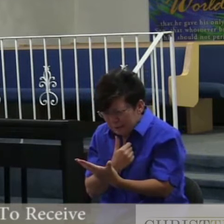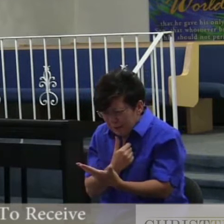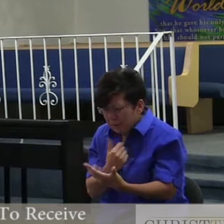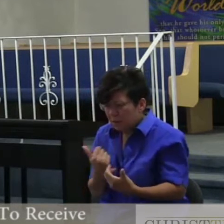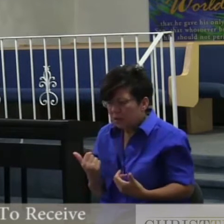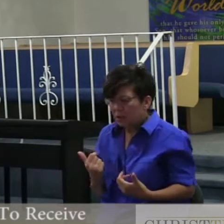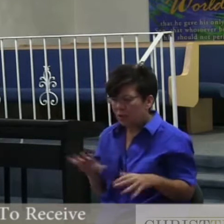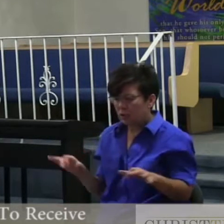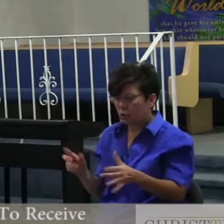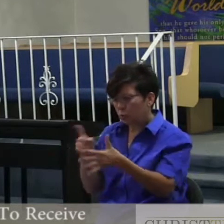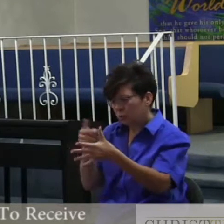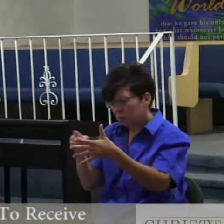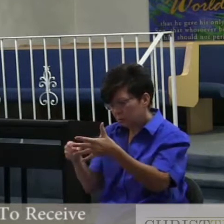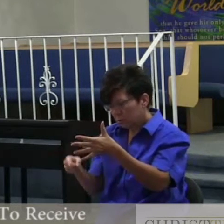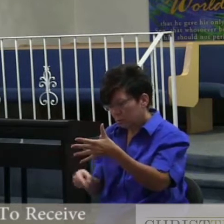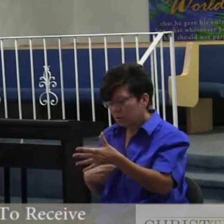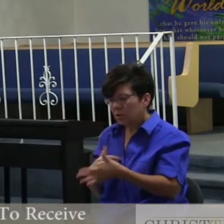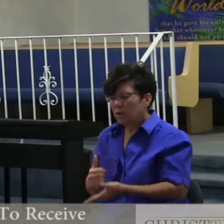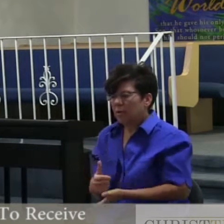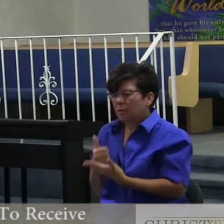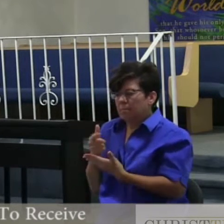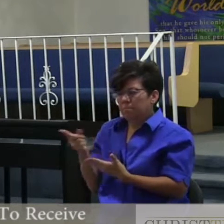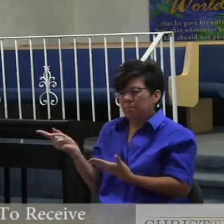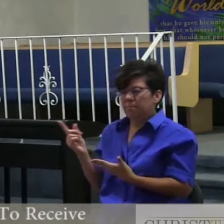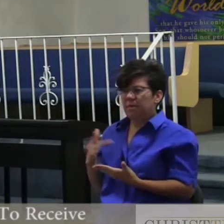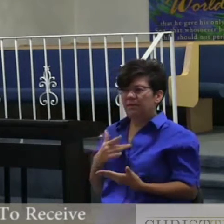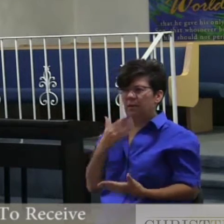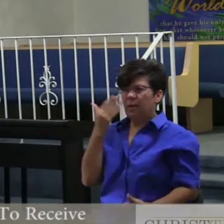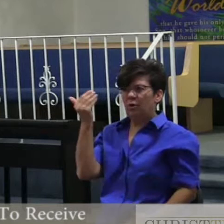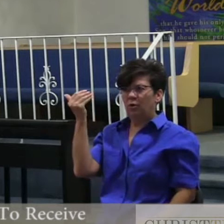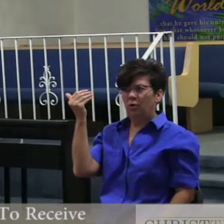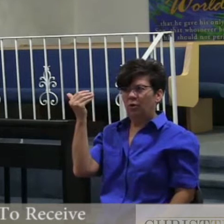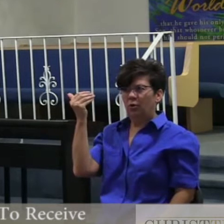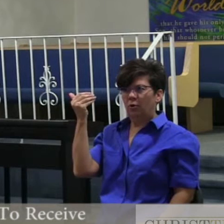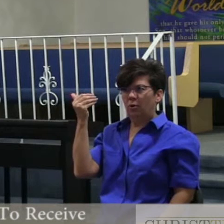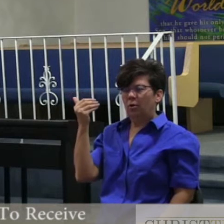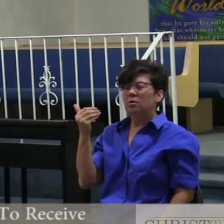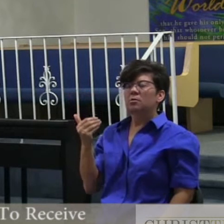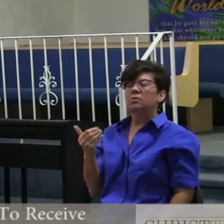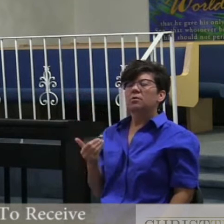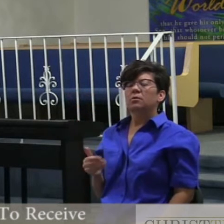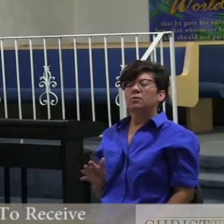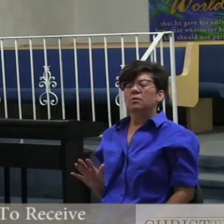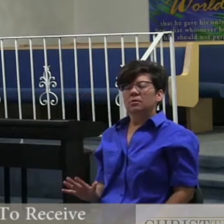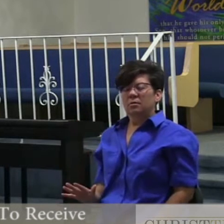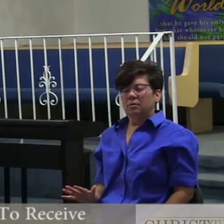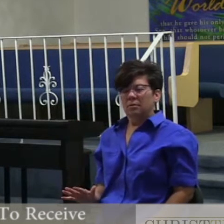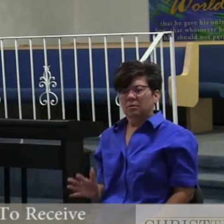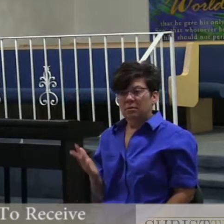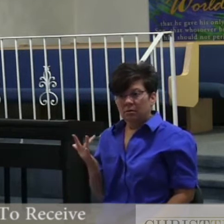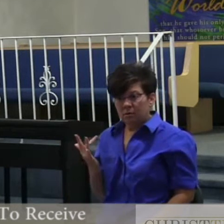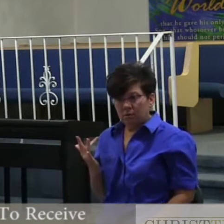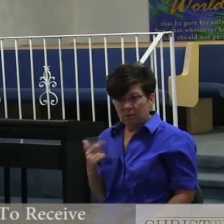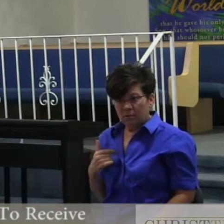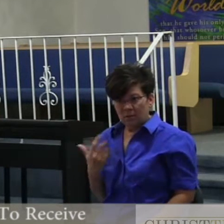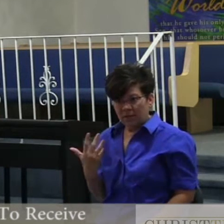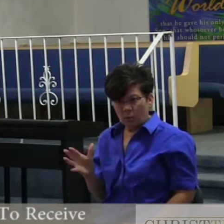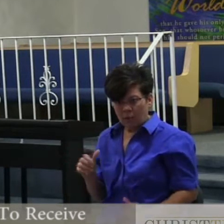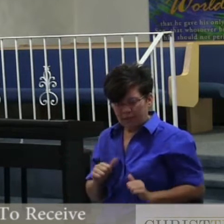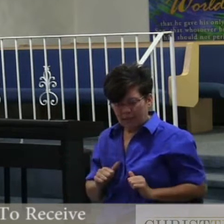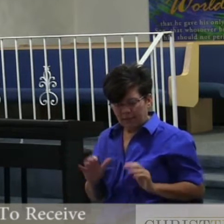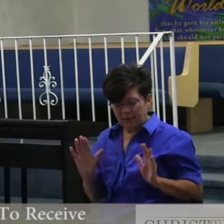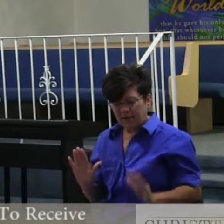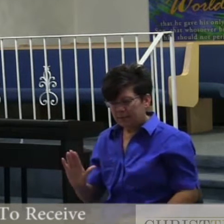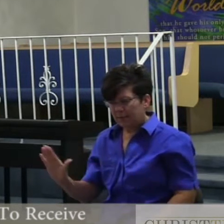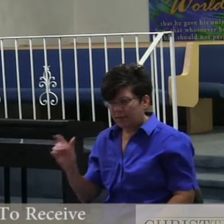They do those things wrong to make them feel better, all because they don't want to sacrifice